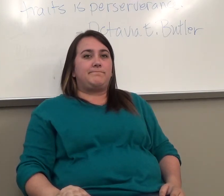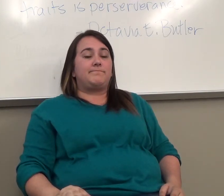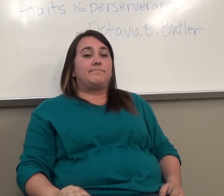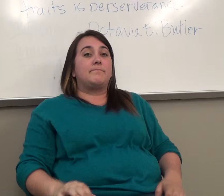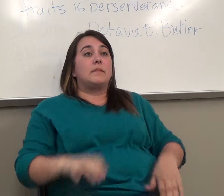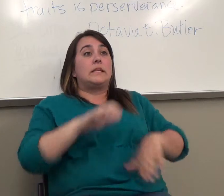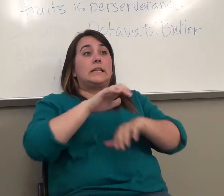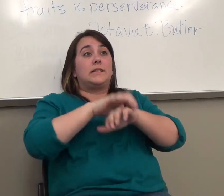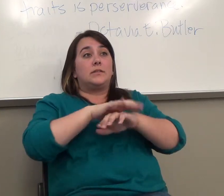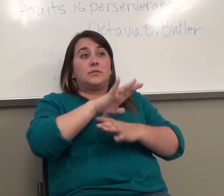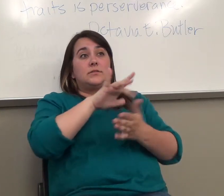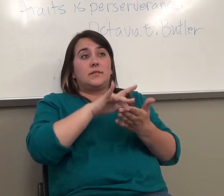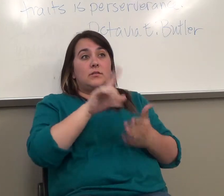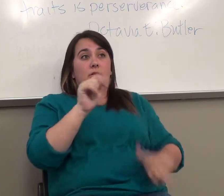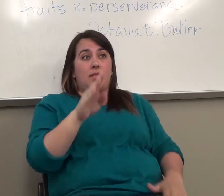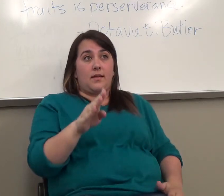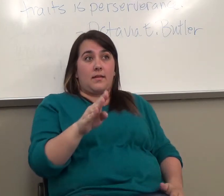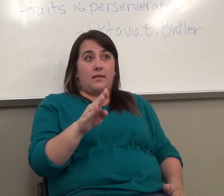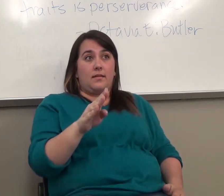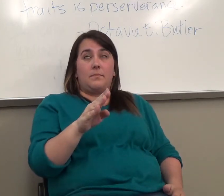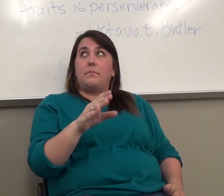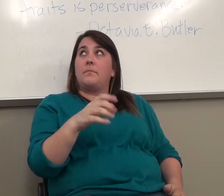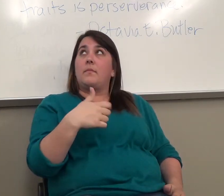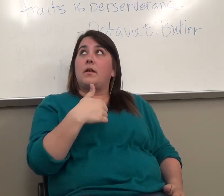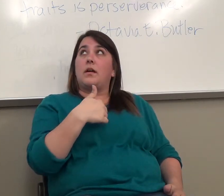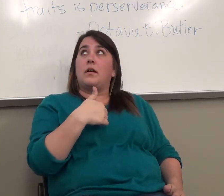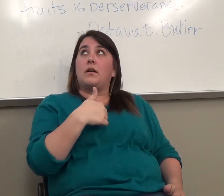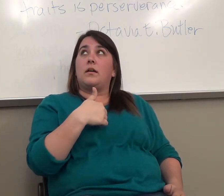Center labs, I did not,